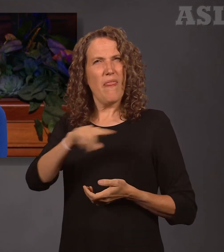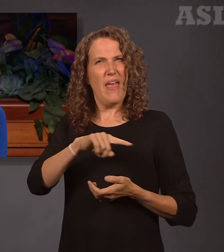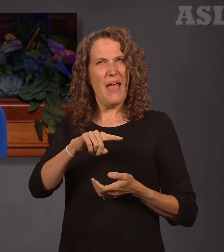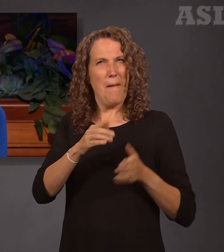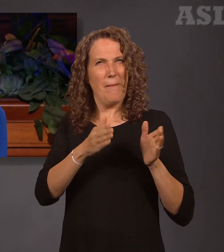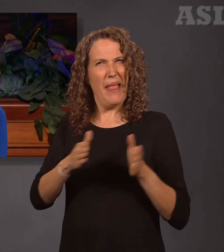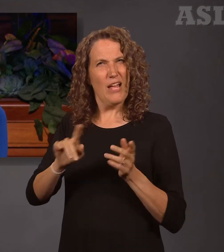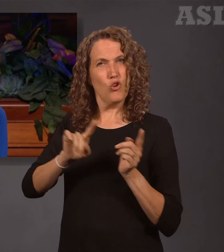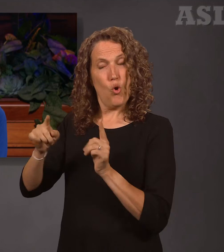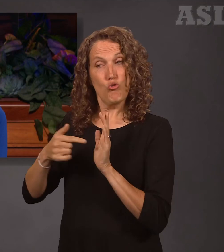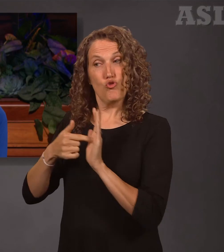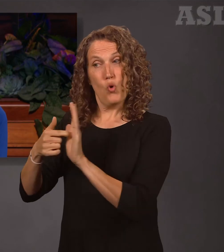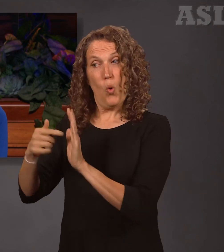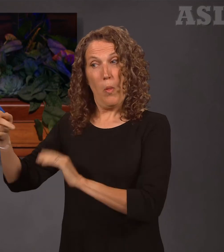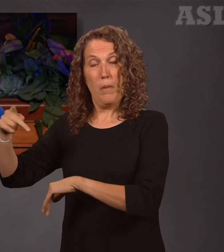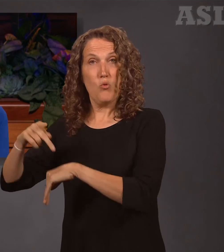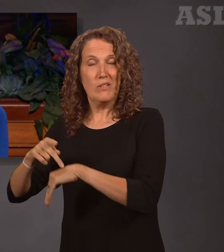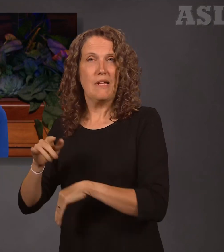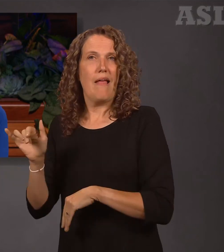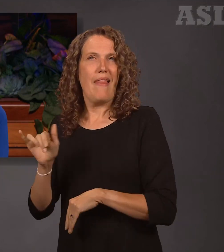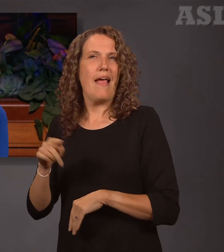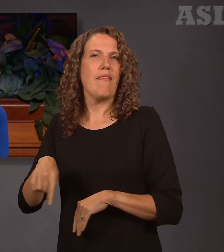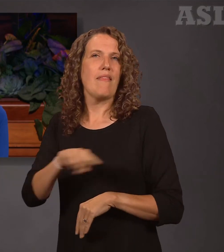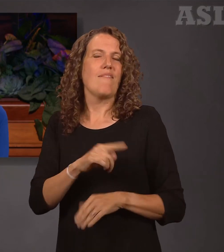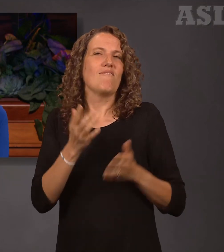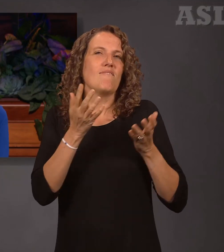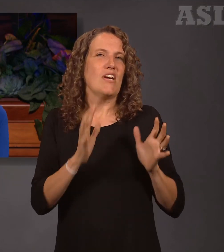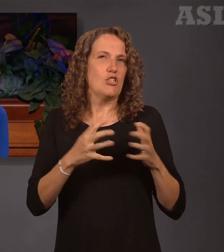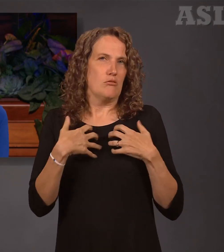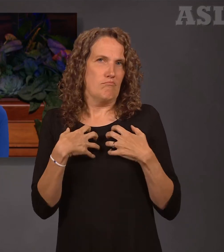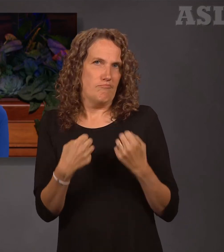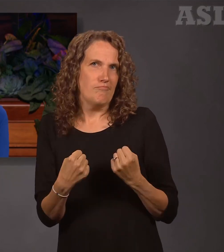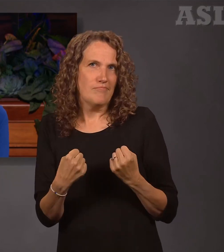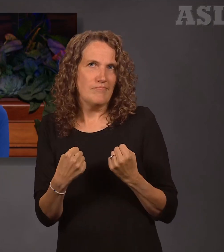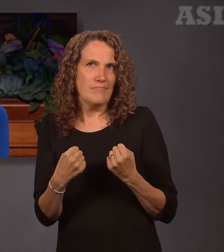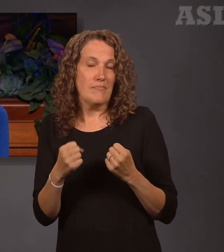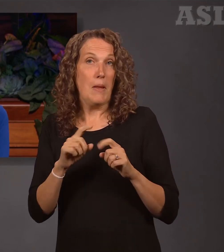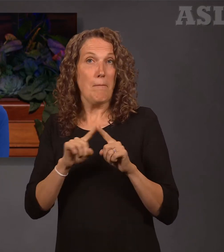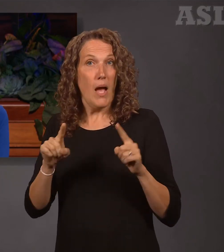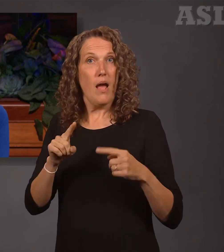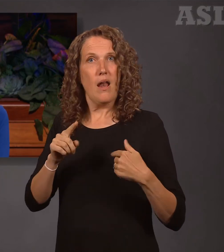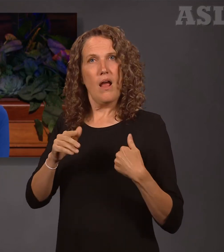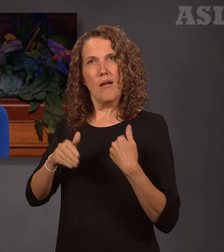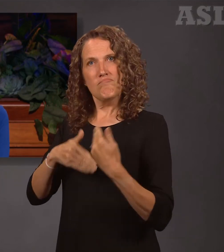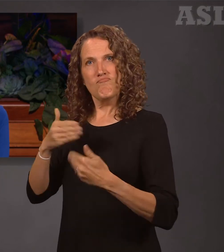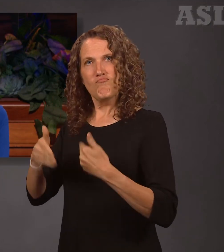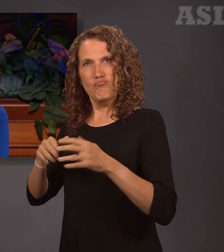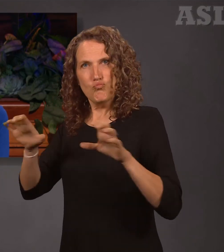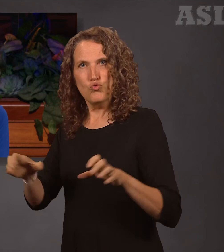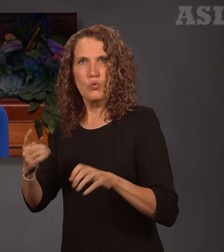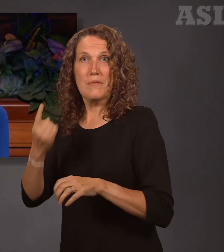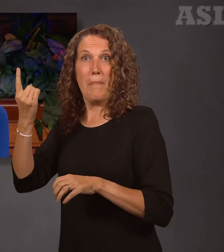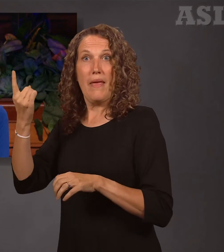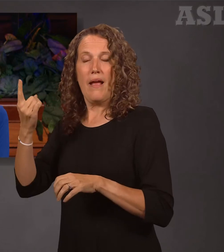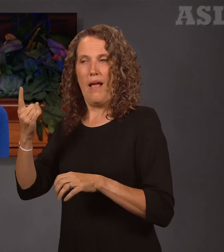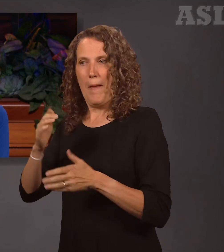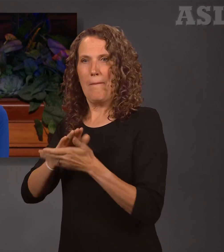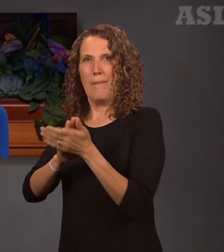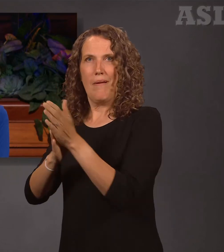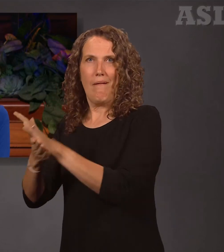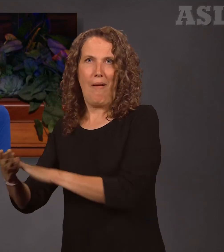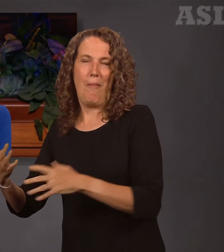themselves to the priests as if they had already been healed and in the process of acting they